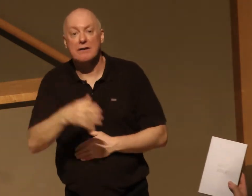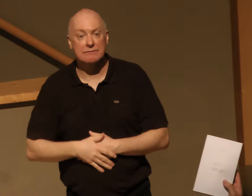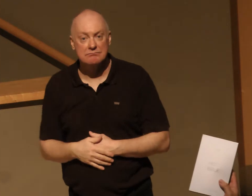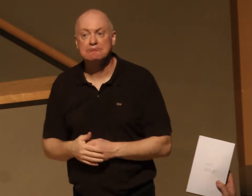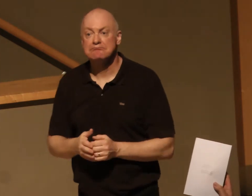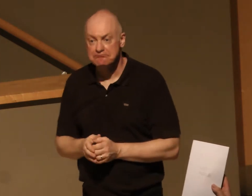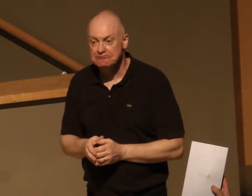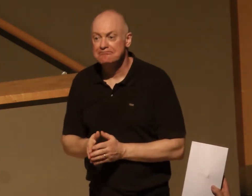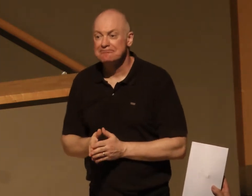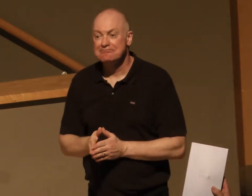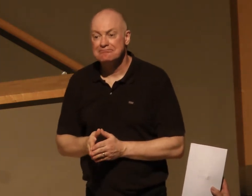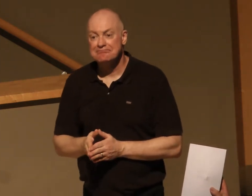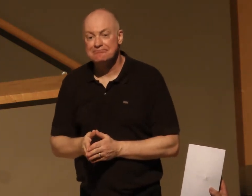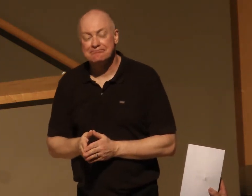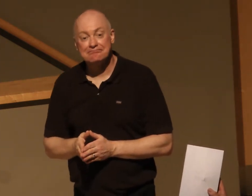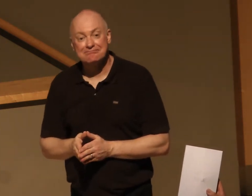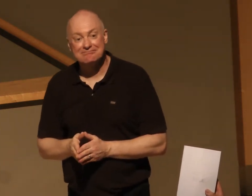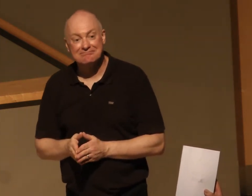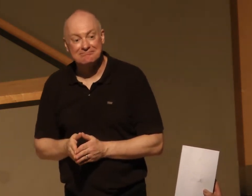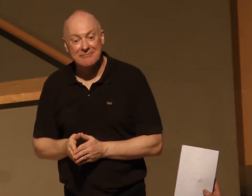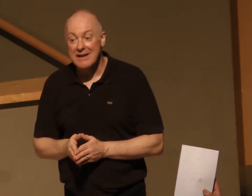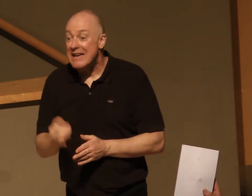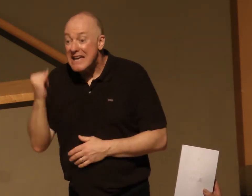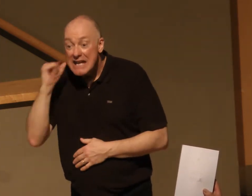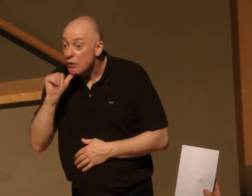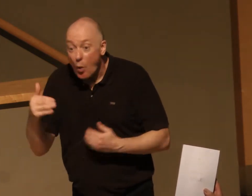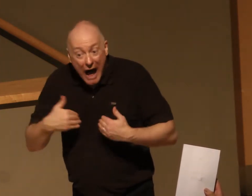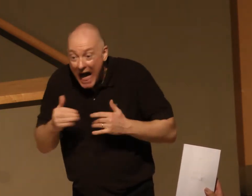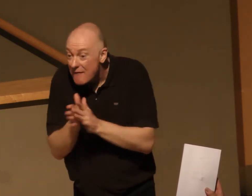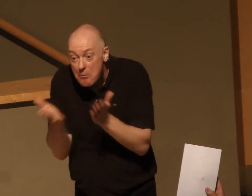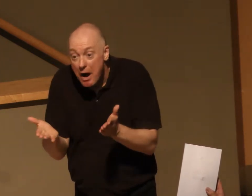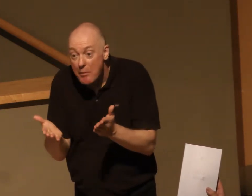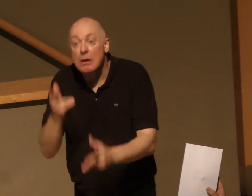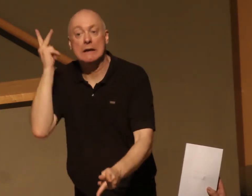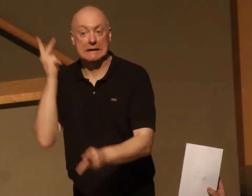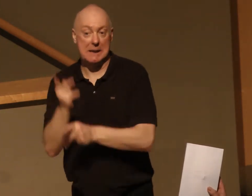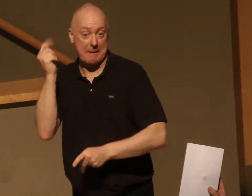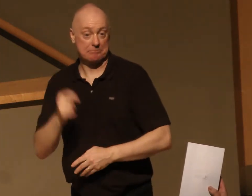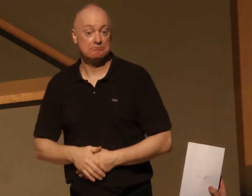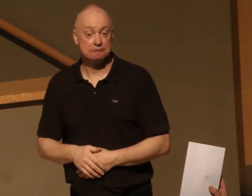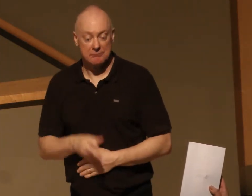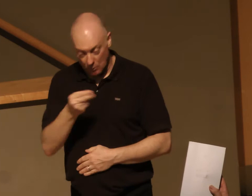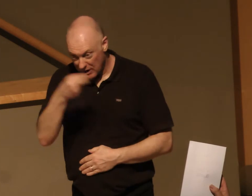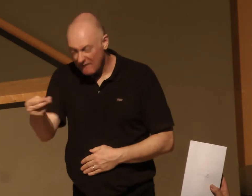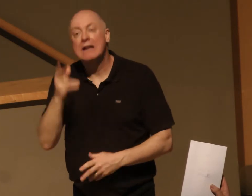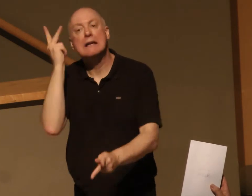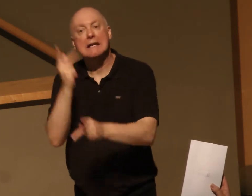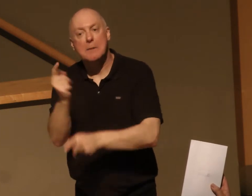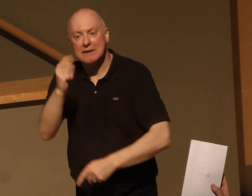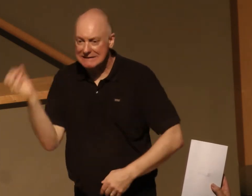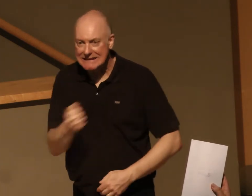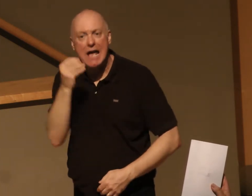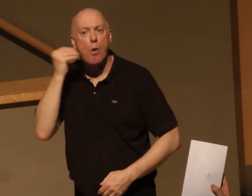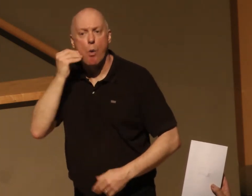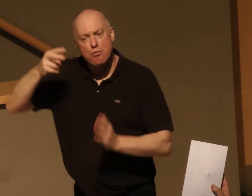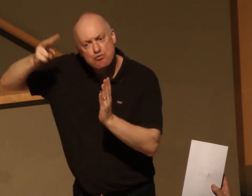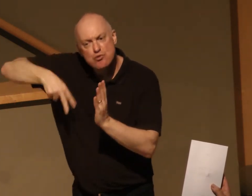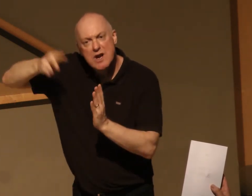copy of God's Word into your hands. And if you don't own a Bible, that Bible will be our gift to you. We'd love you to take it home and read it and have your